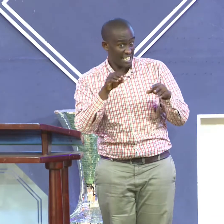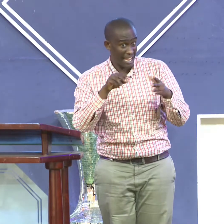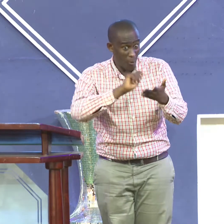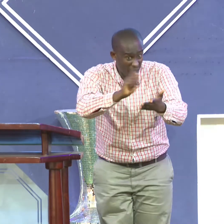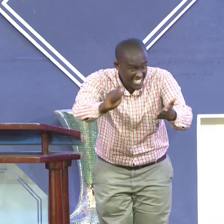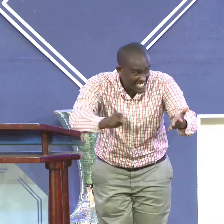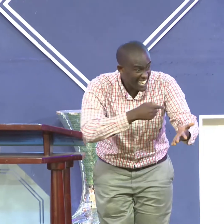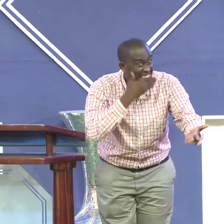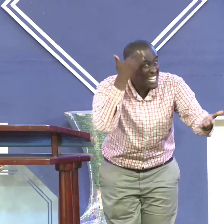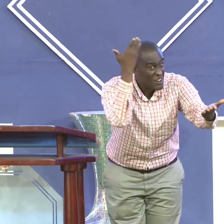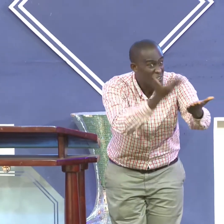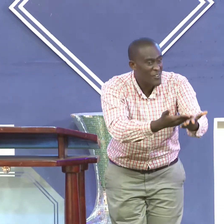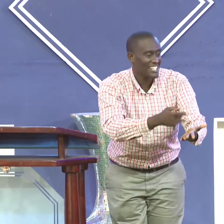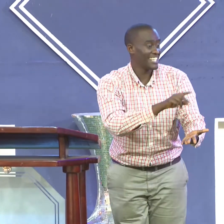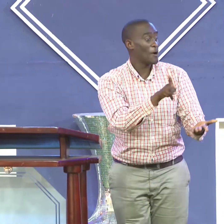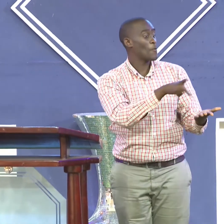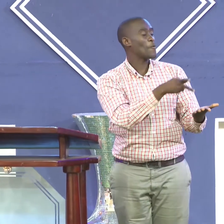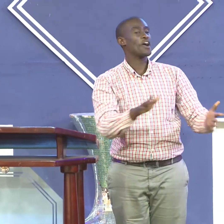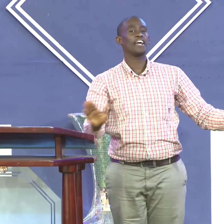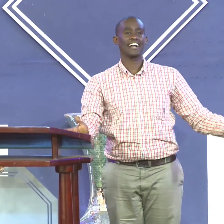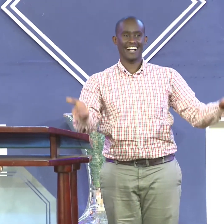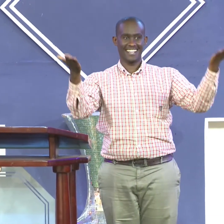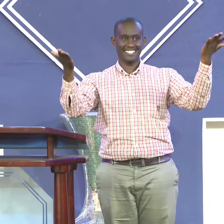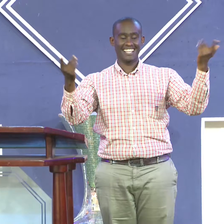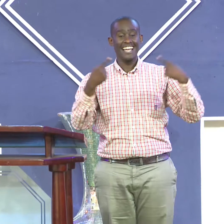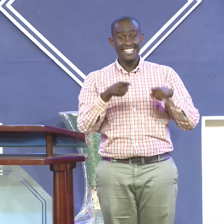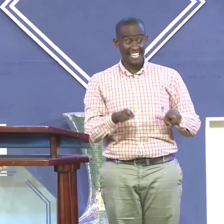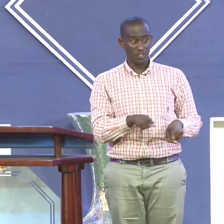His Psalms are good. They encourage and give